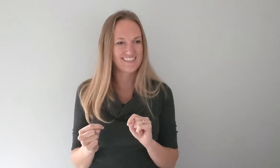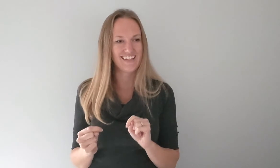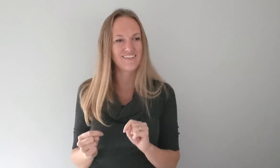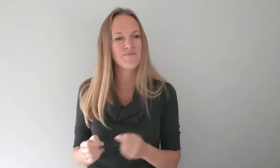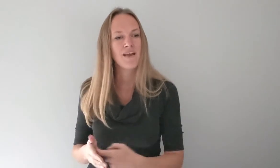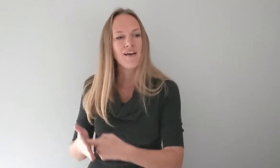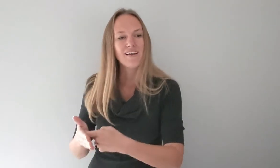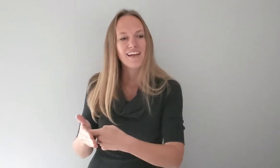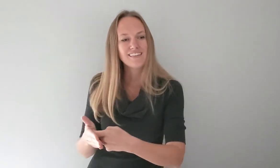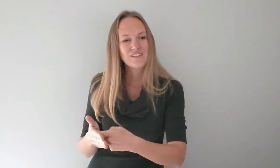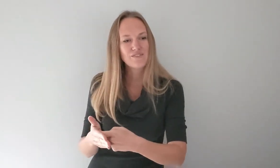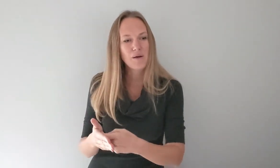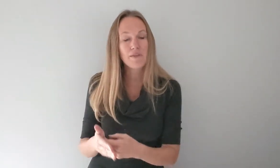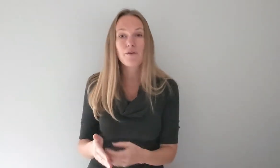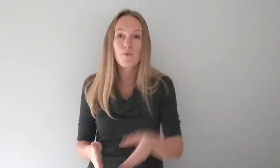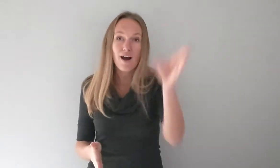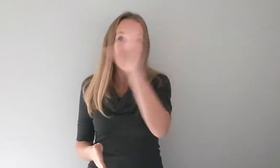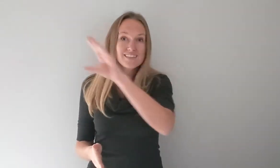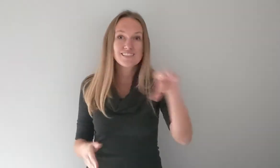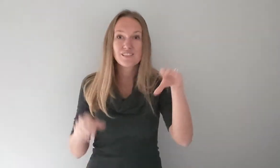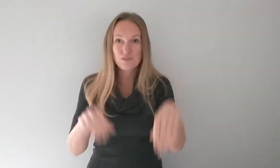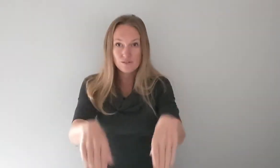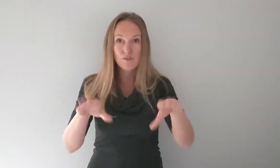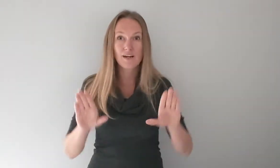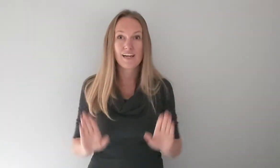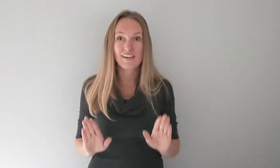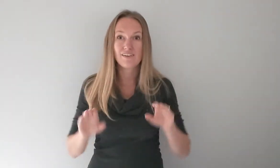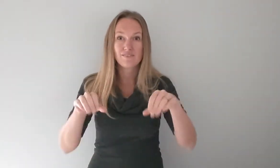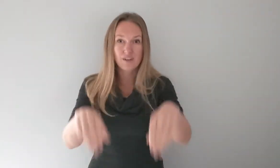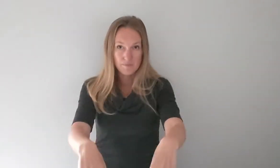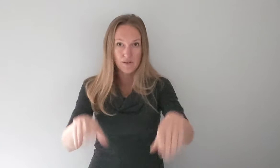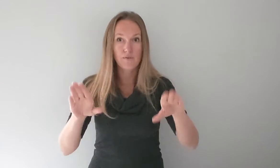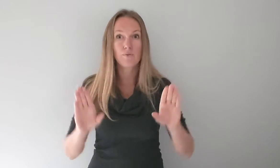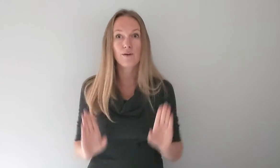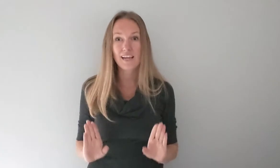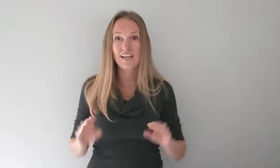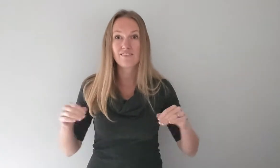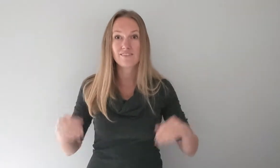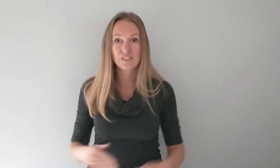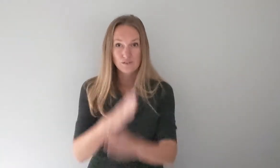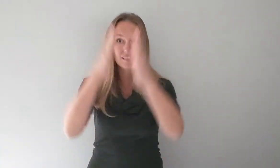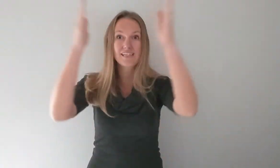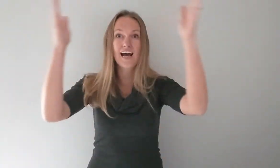it? Okay, so from the cross to the grave, and from the grave to the